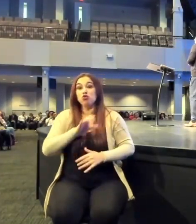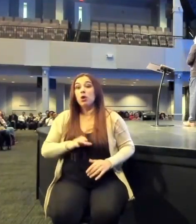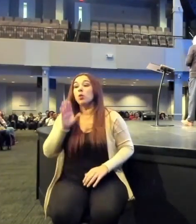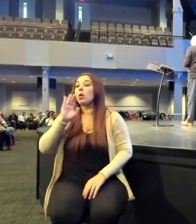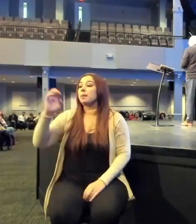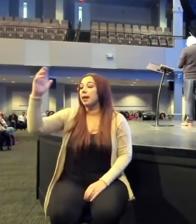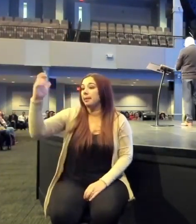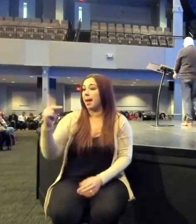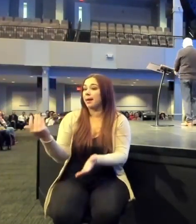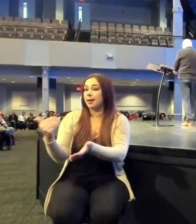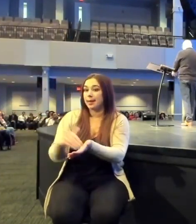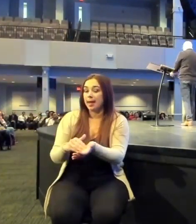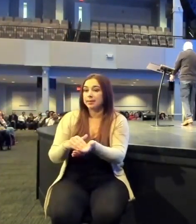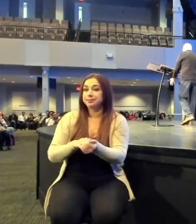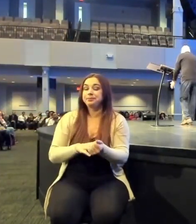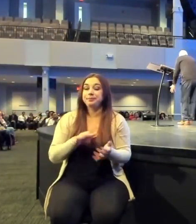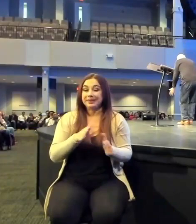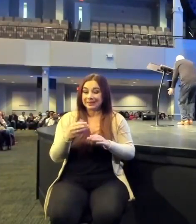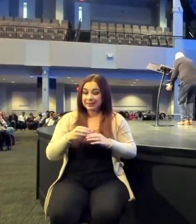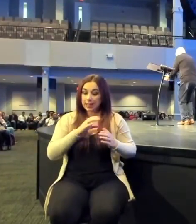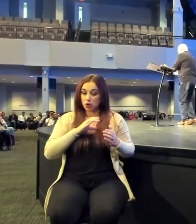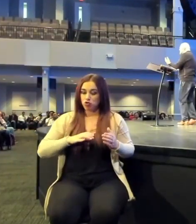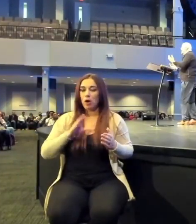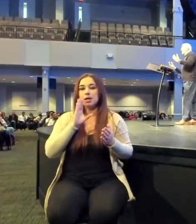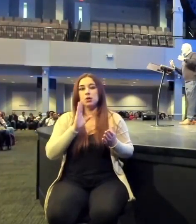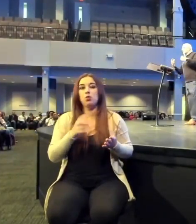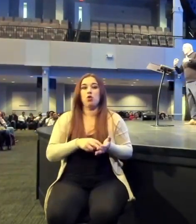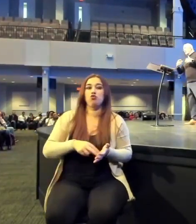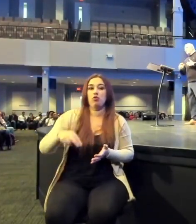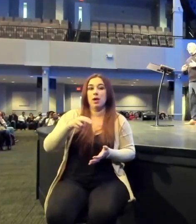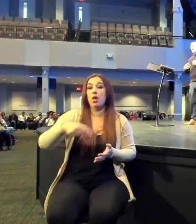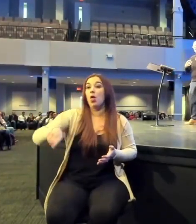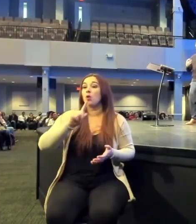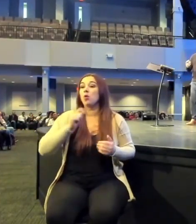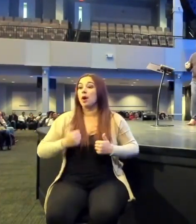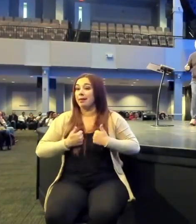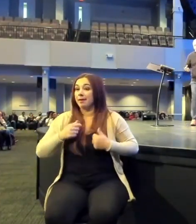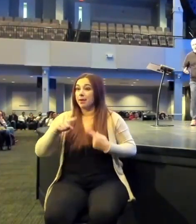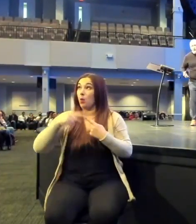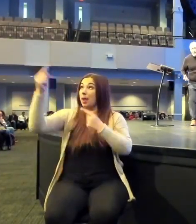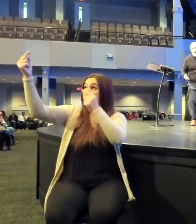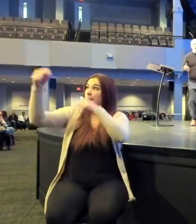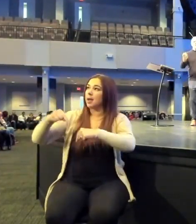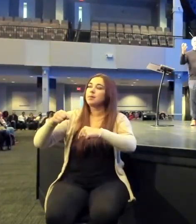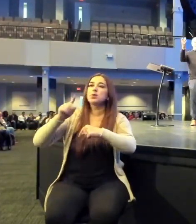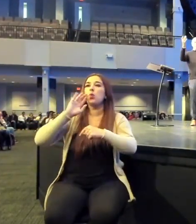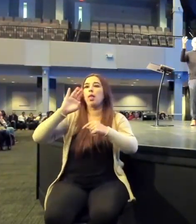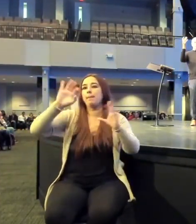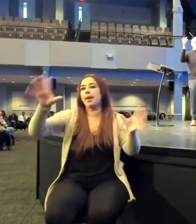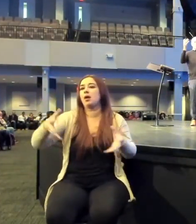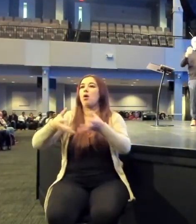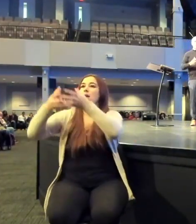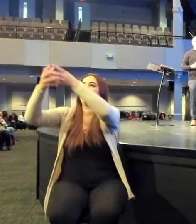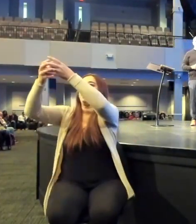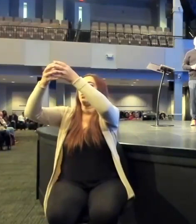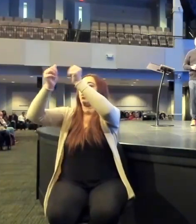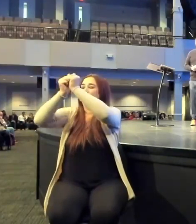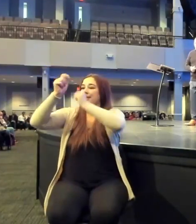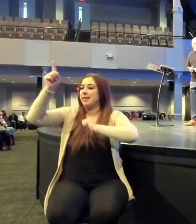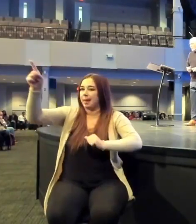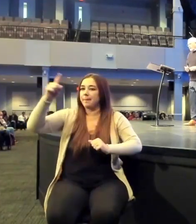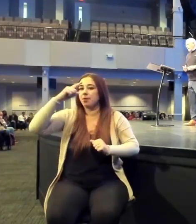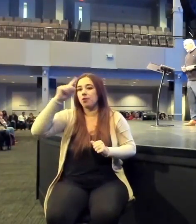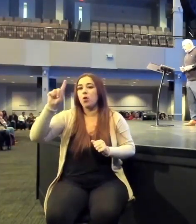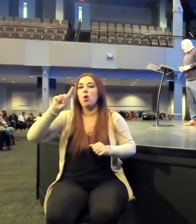back again. The dead in Christ will rise. Those who are living when he comes will be caught up in the air together with him